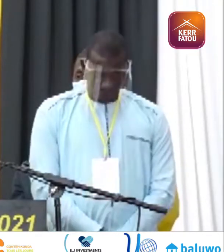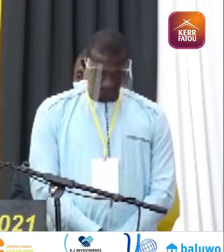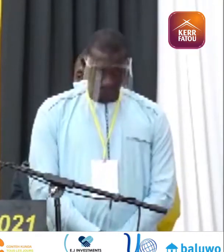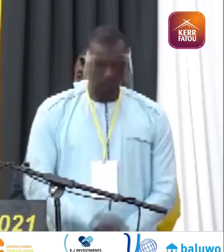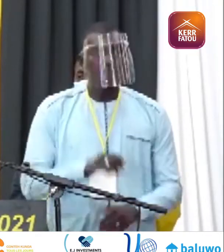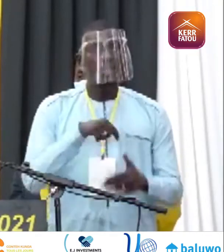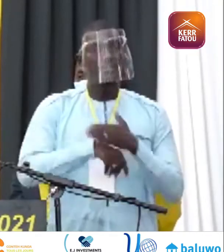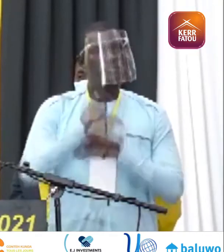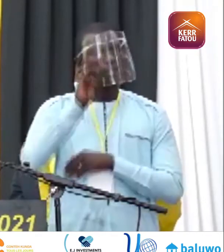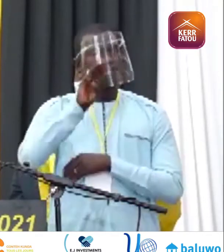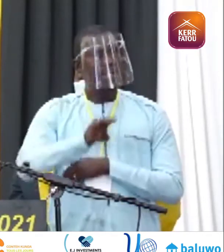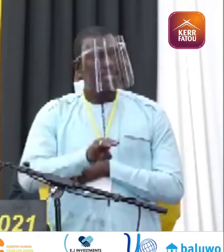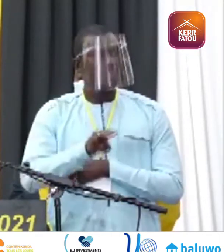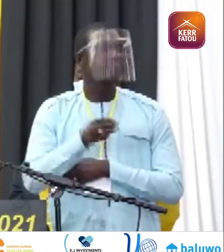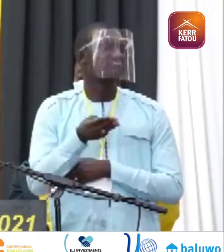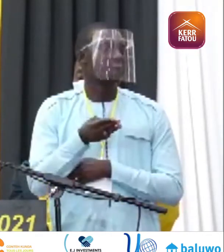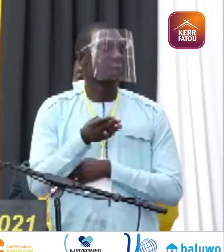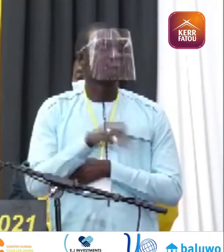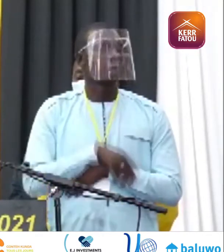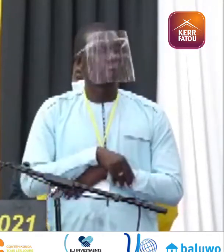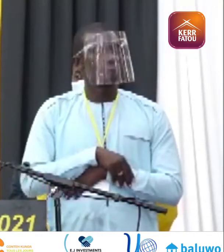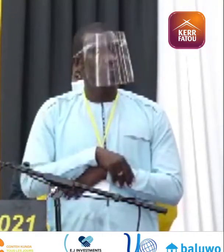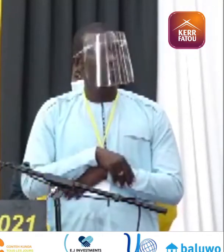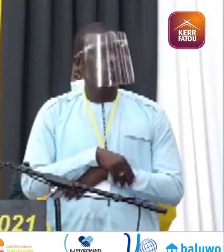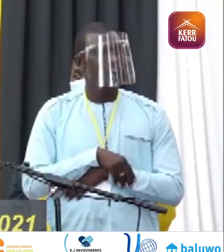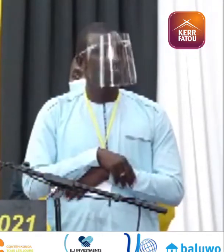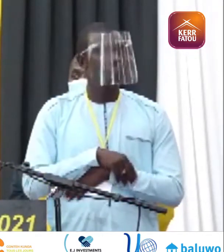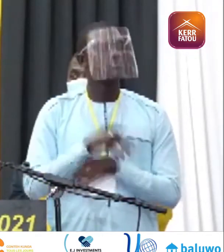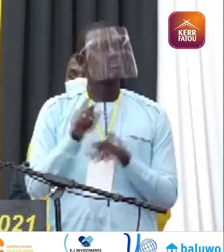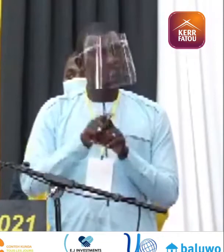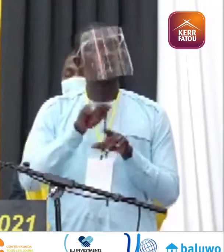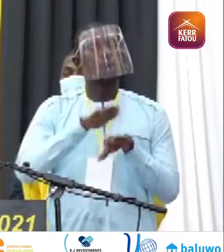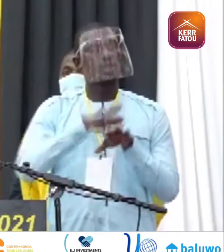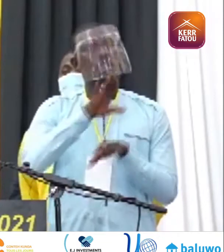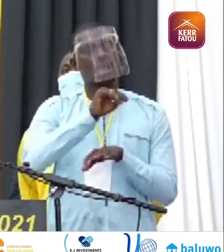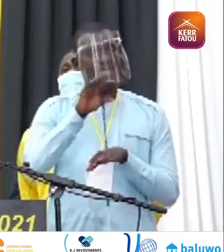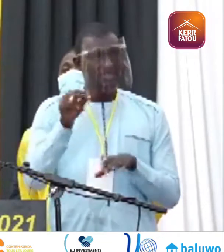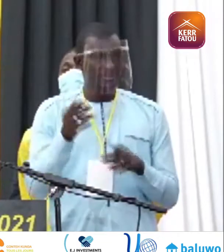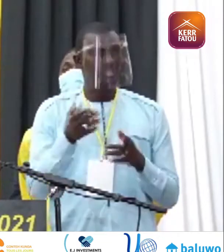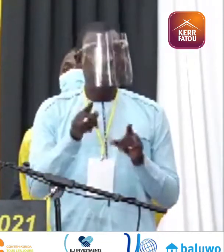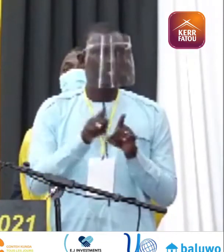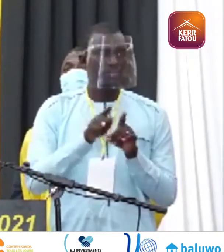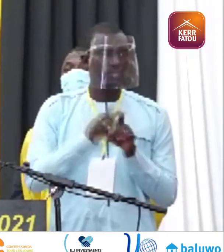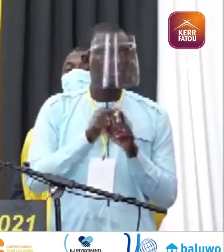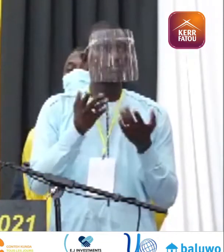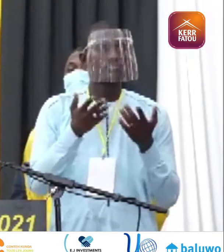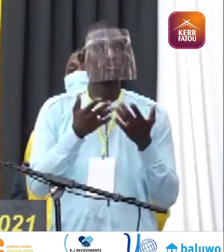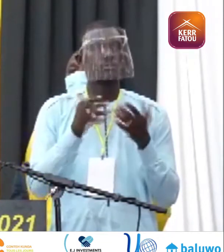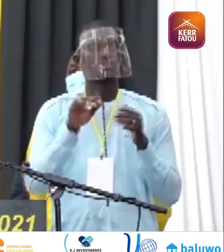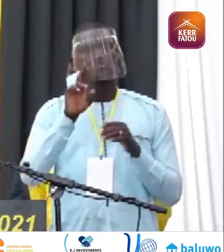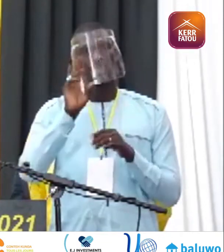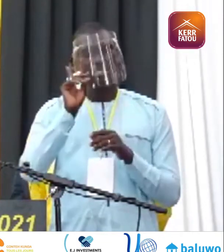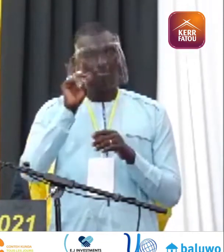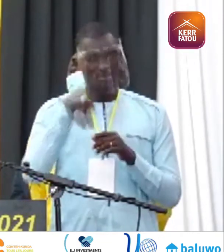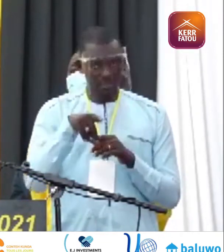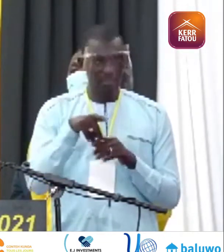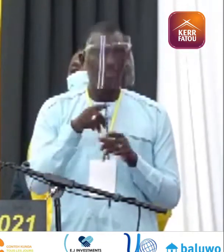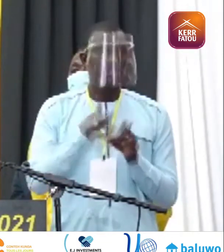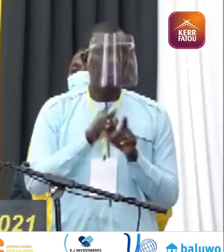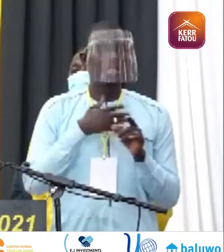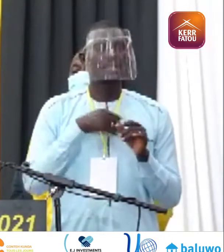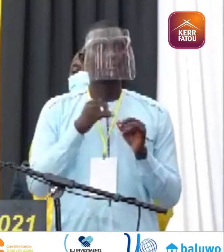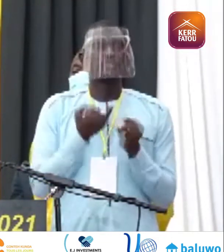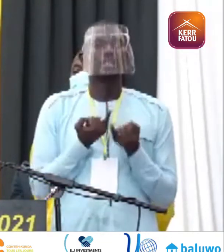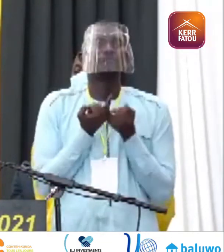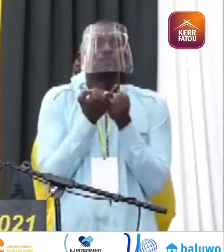In March, on account of the activities, the youth wing was able to influence 60